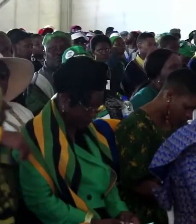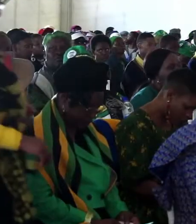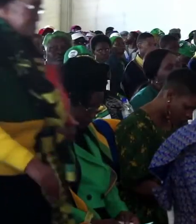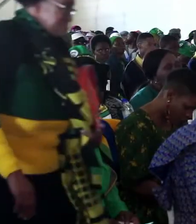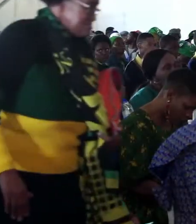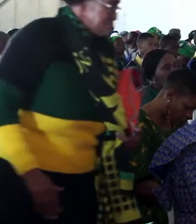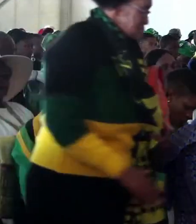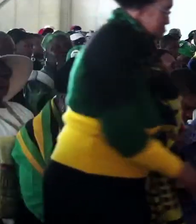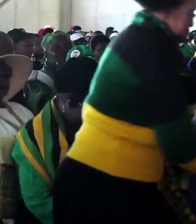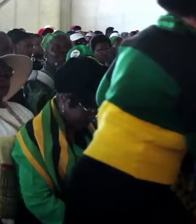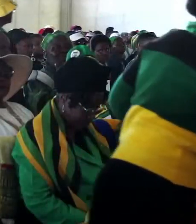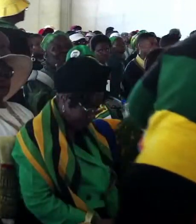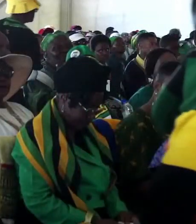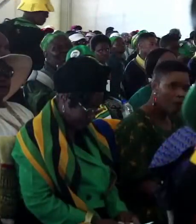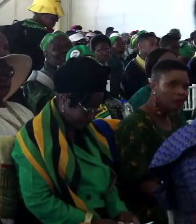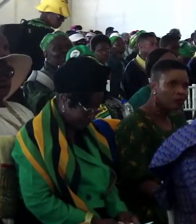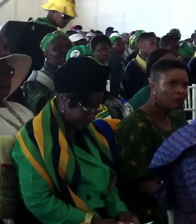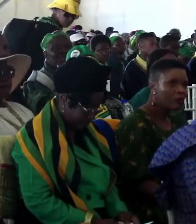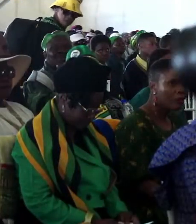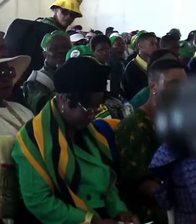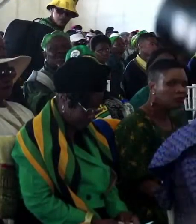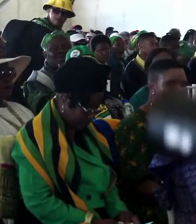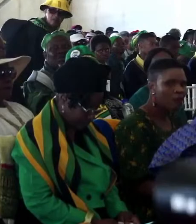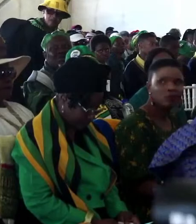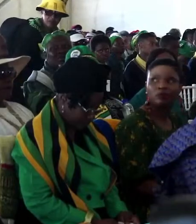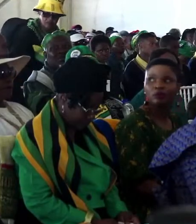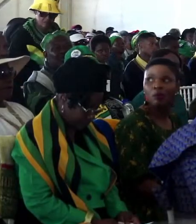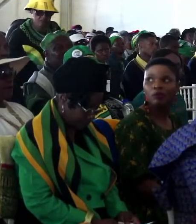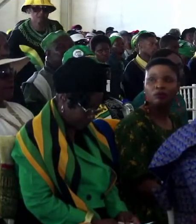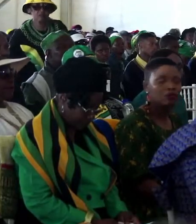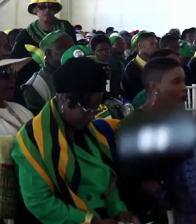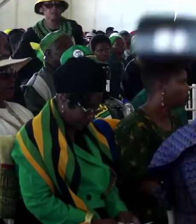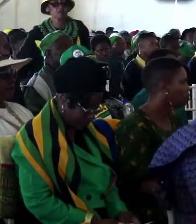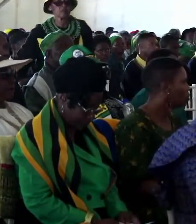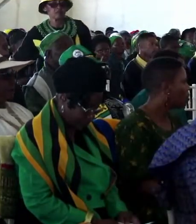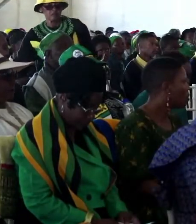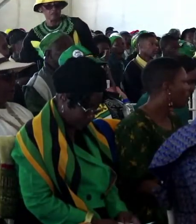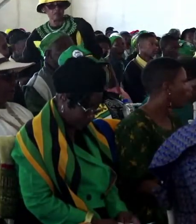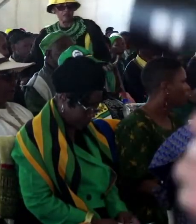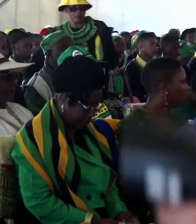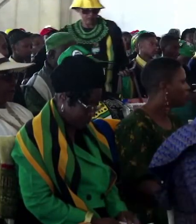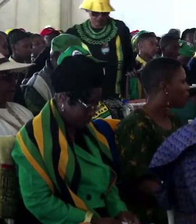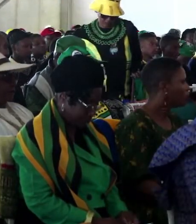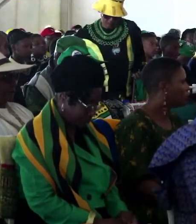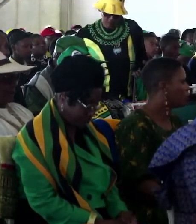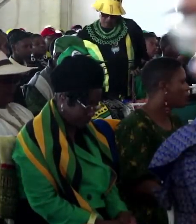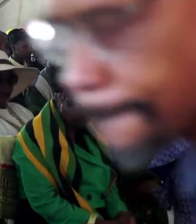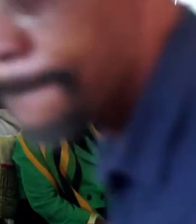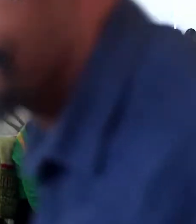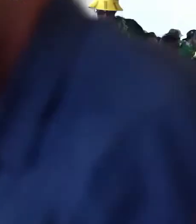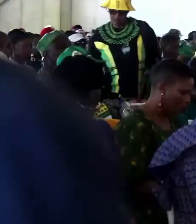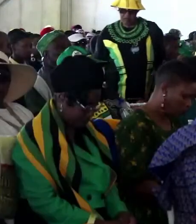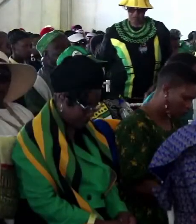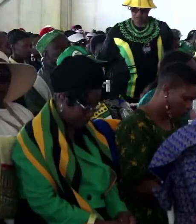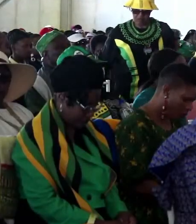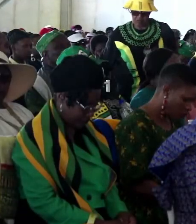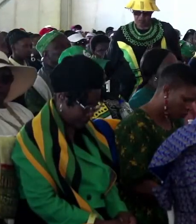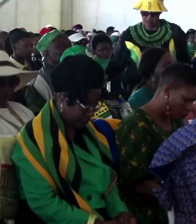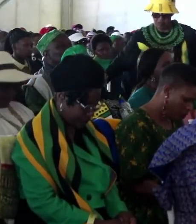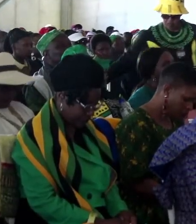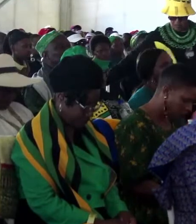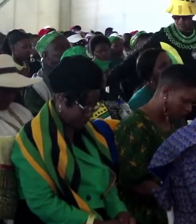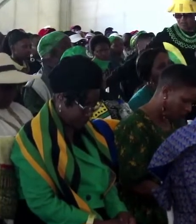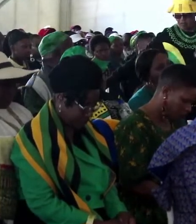skin. Premier, as you look around here, sino mama, sino bantu abatsha, sino puti, aba